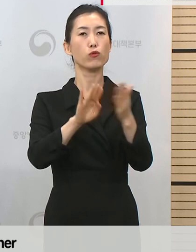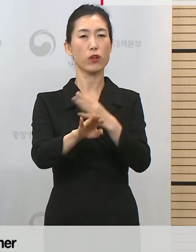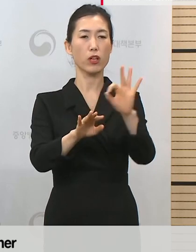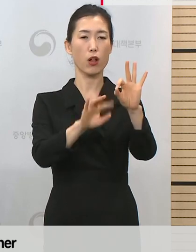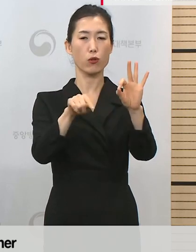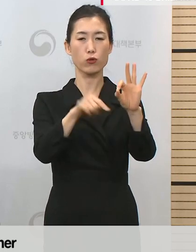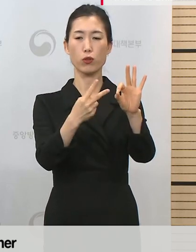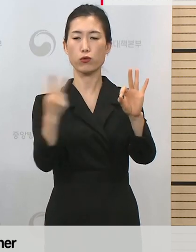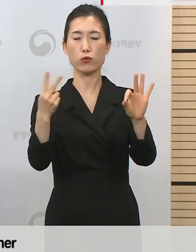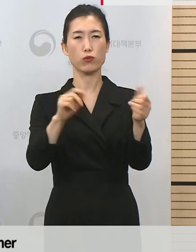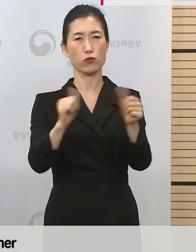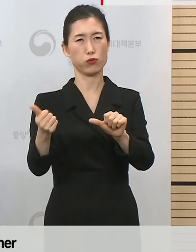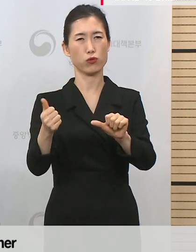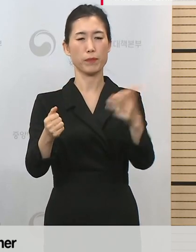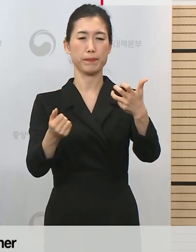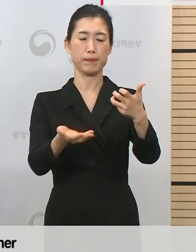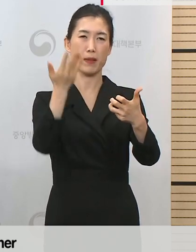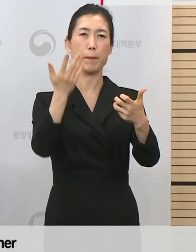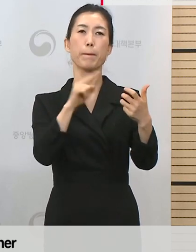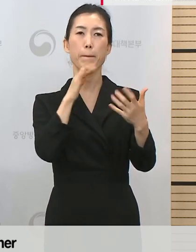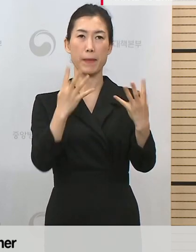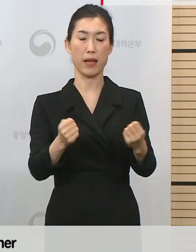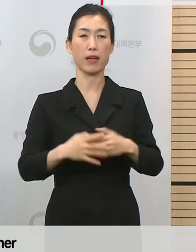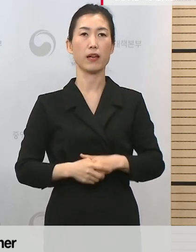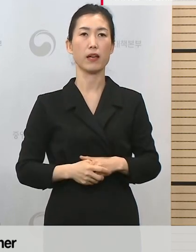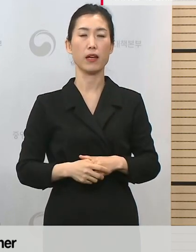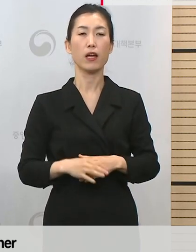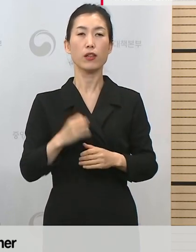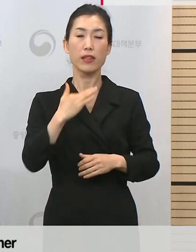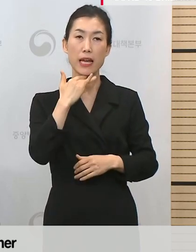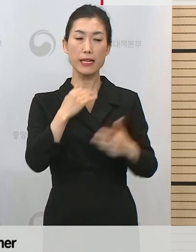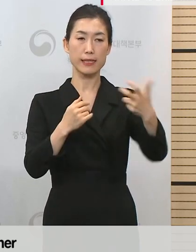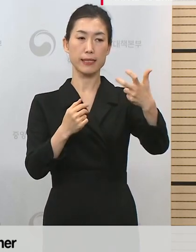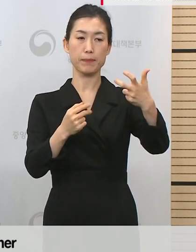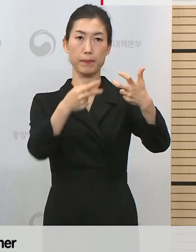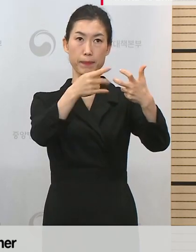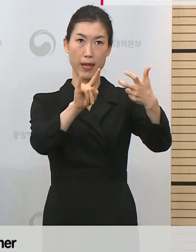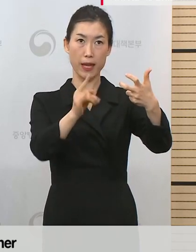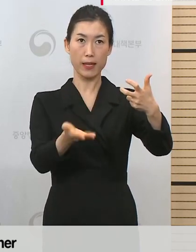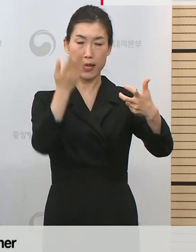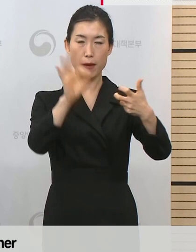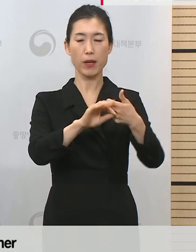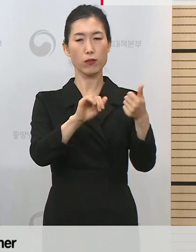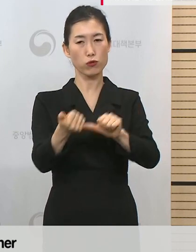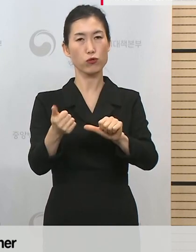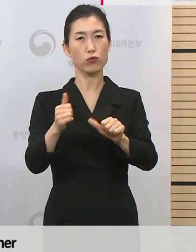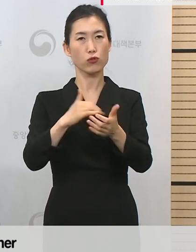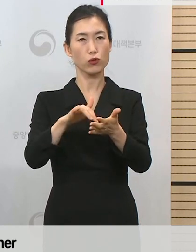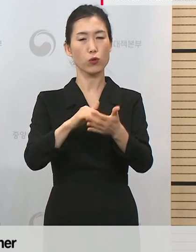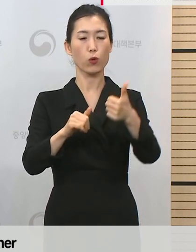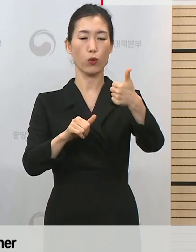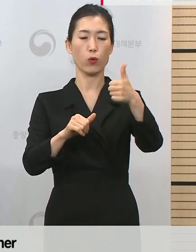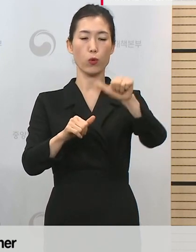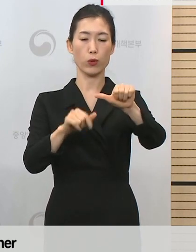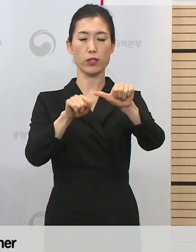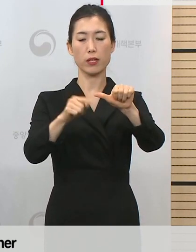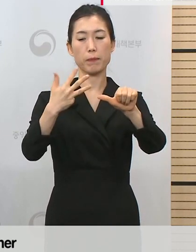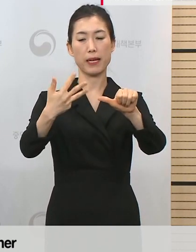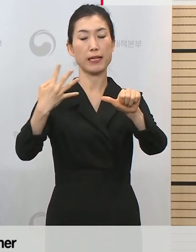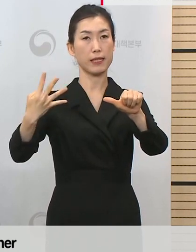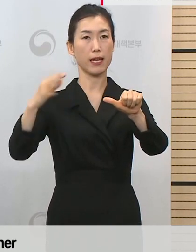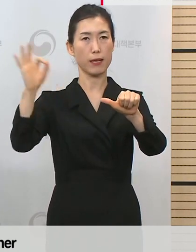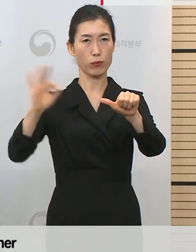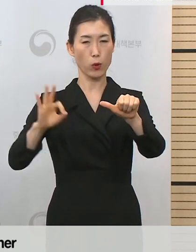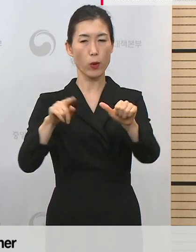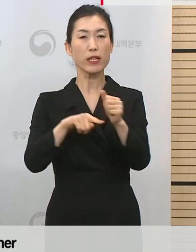have a very high fatality rate of nearly 18%, meaning that every two people out of 10 could